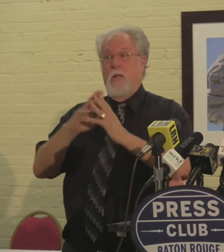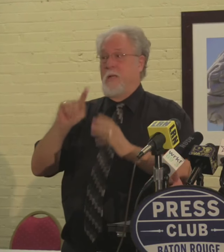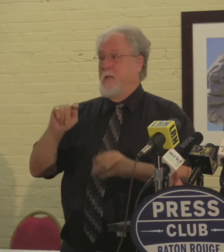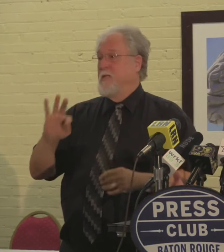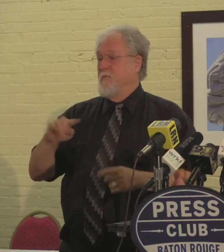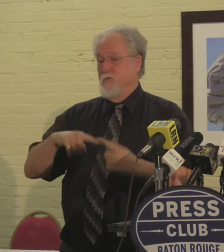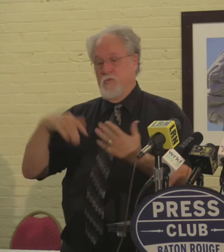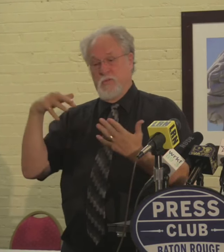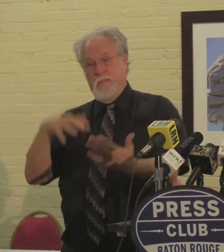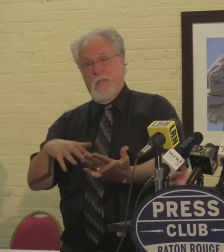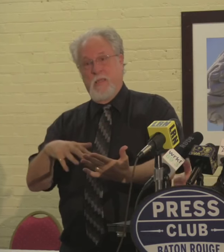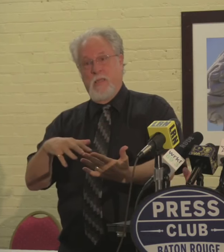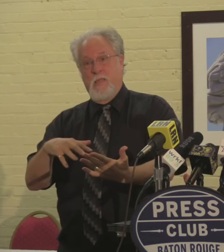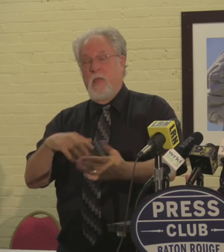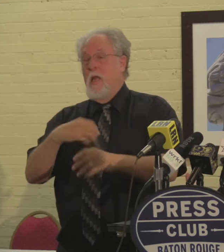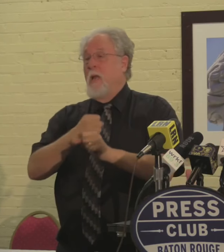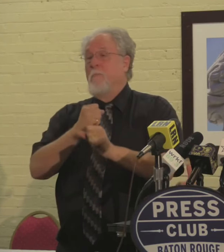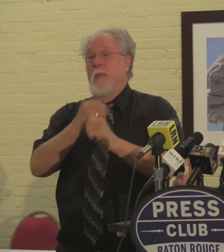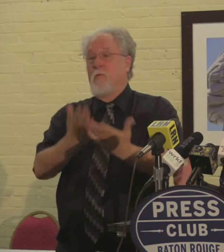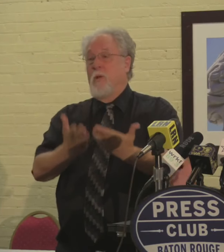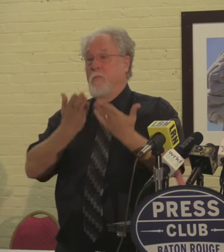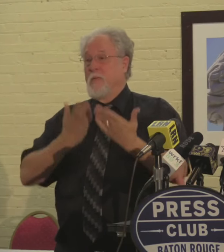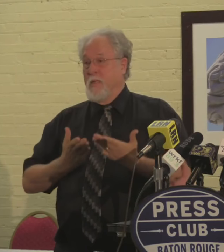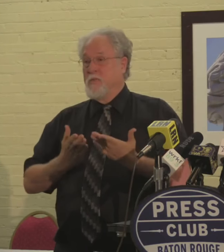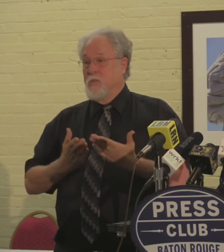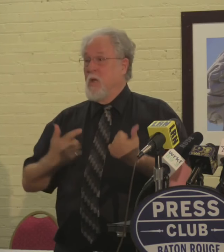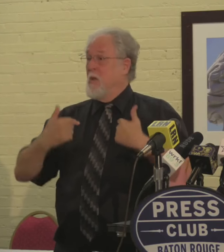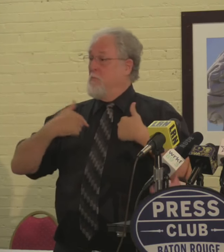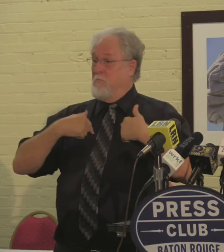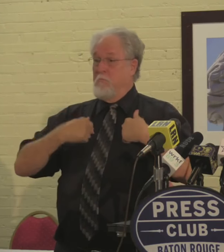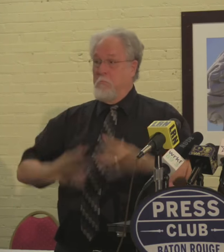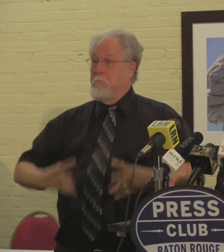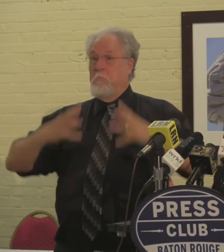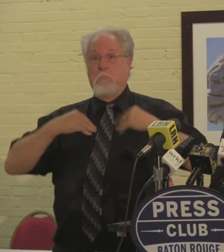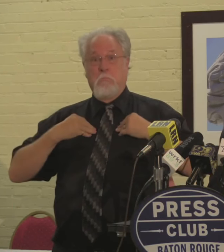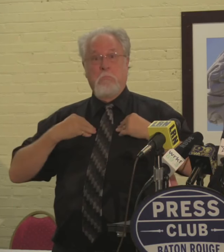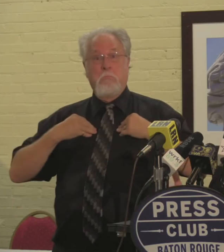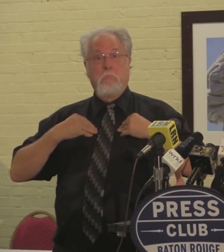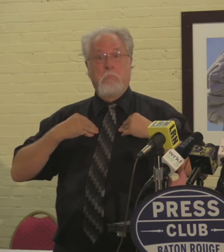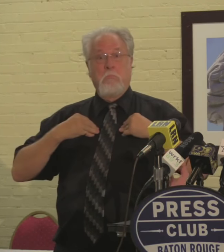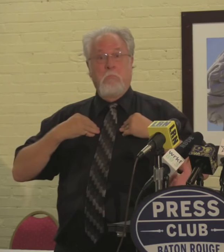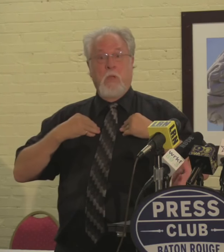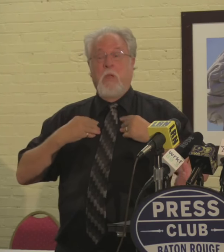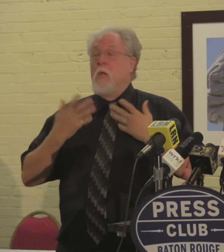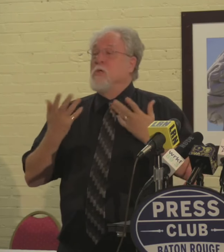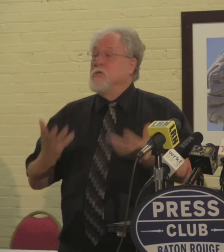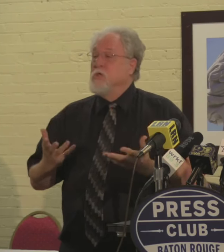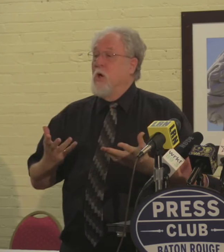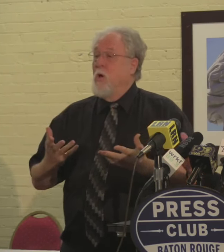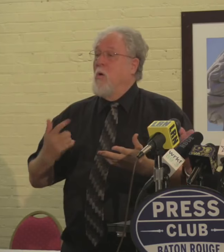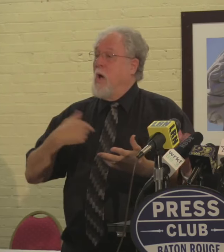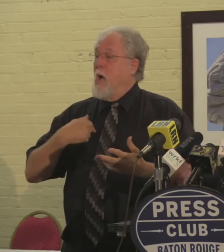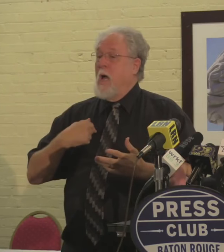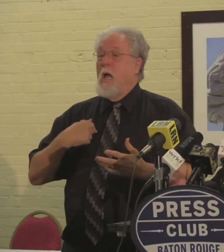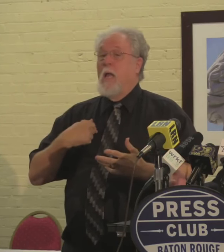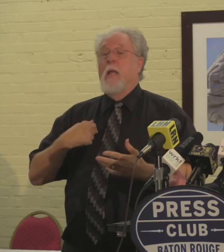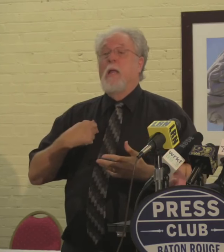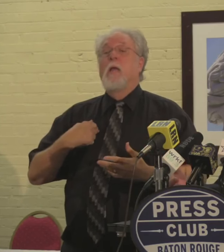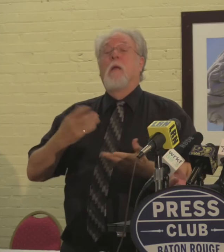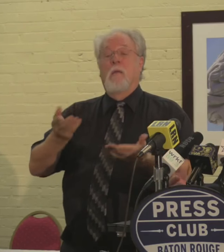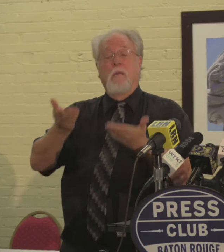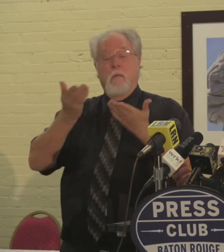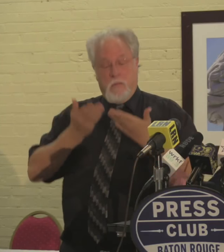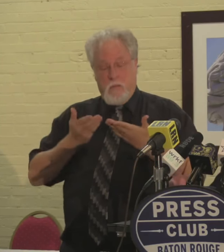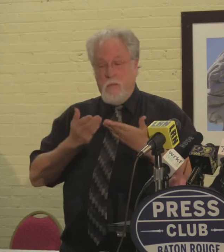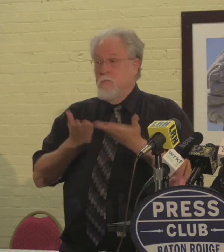that studied this situation and made recommendations, and I am embracing those recommendations. So in that sense, I'm giving back the